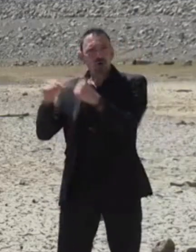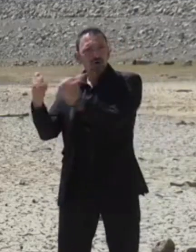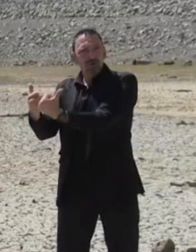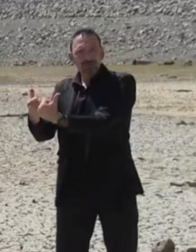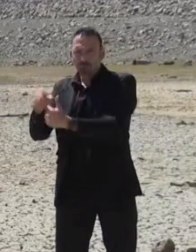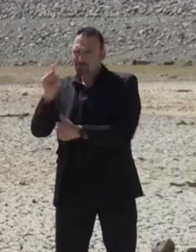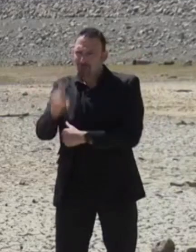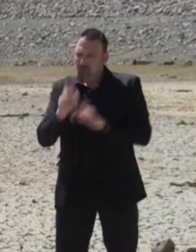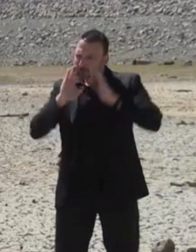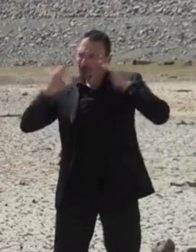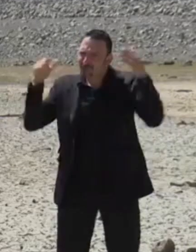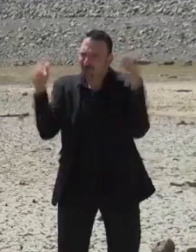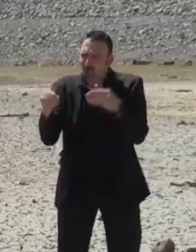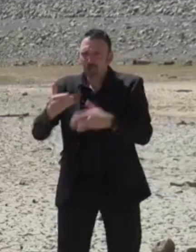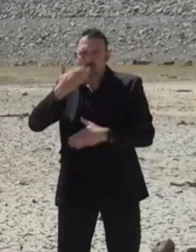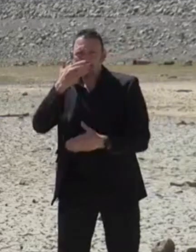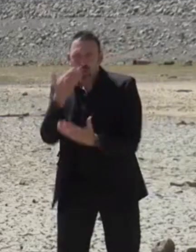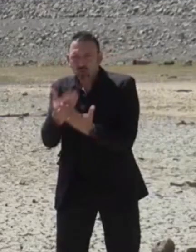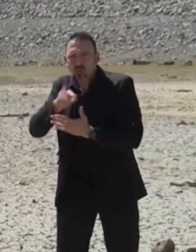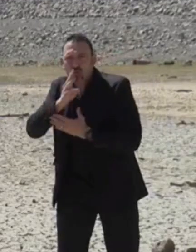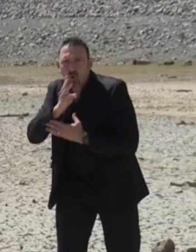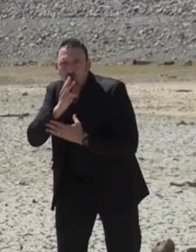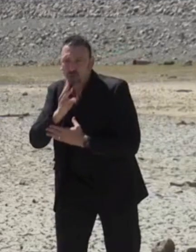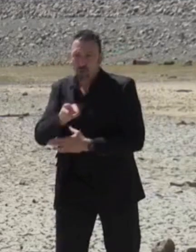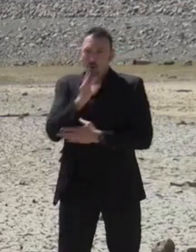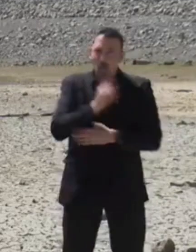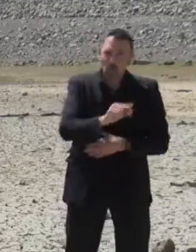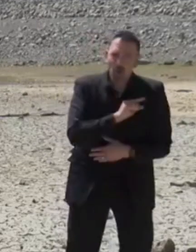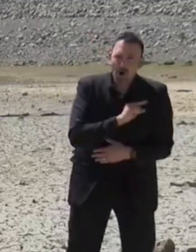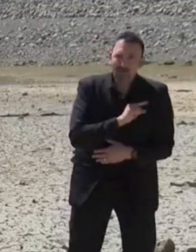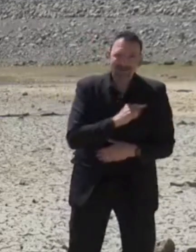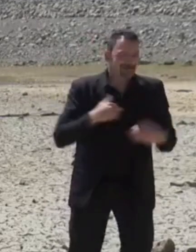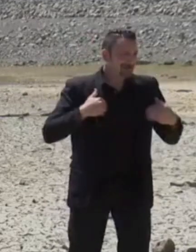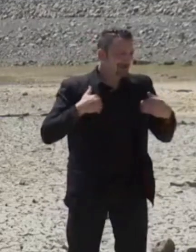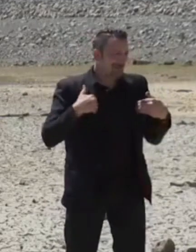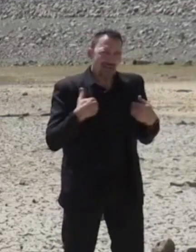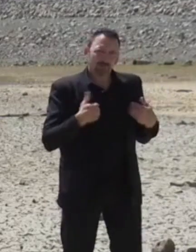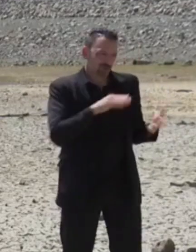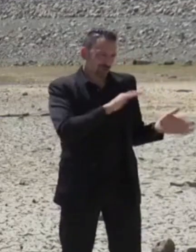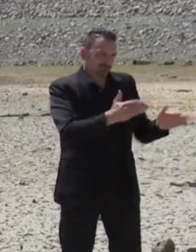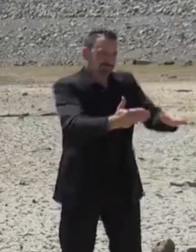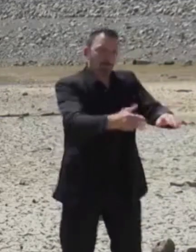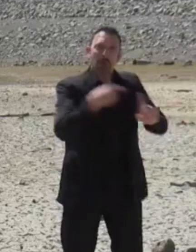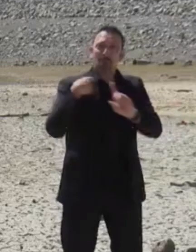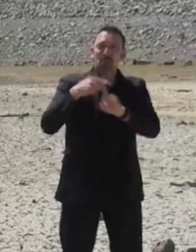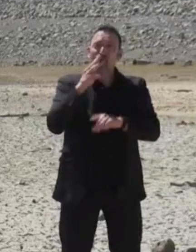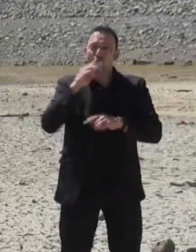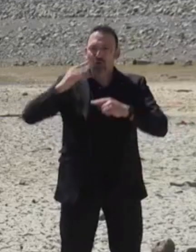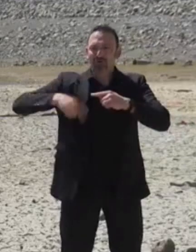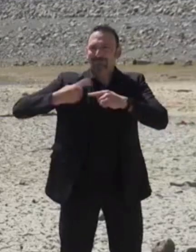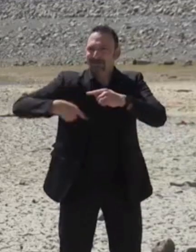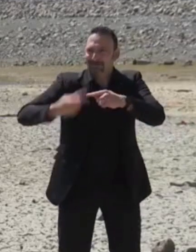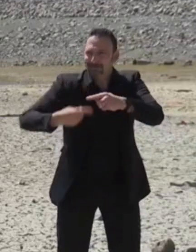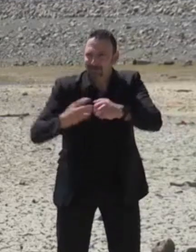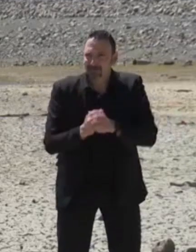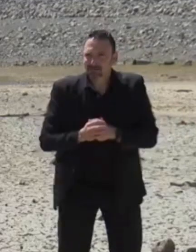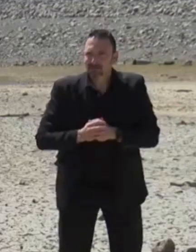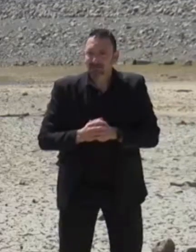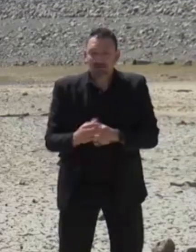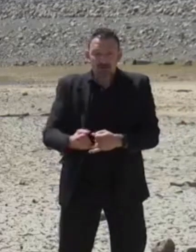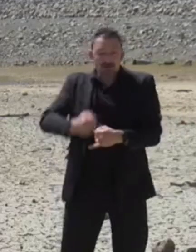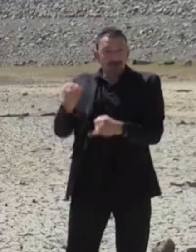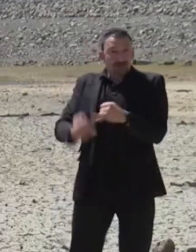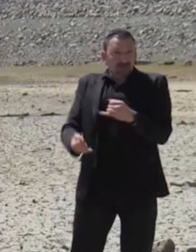more focused on water quality, endangered species protection, as well as water recycling. Finally, there is no other